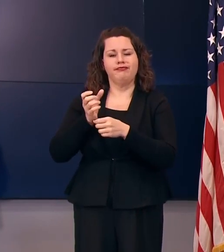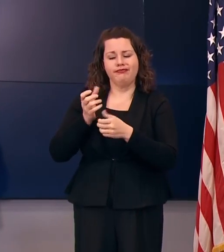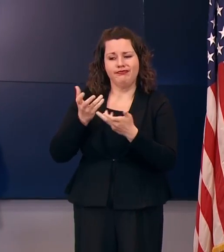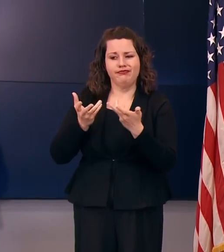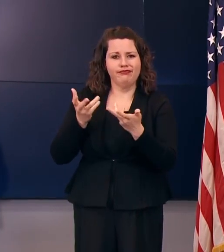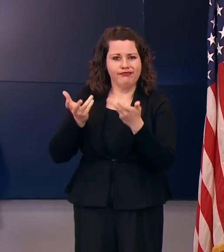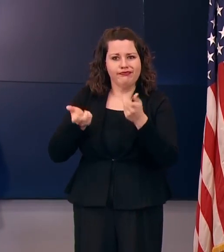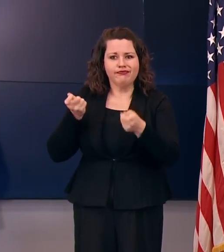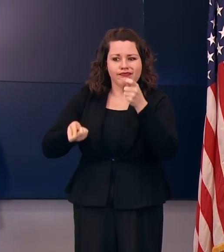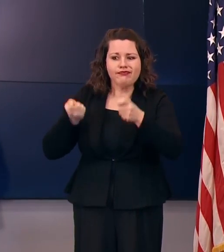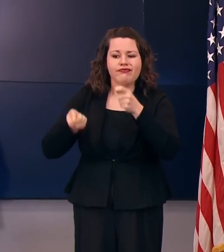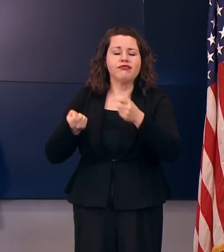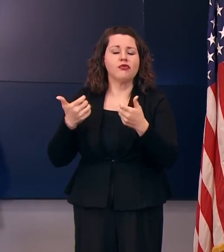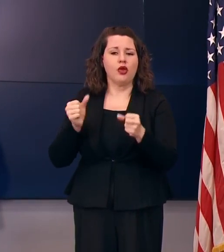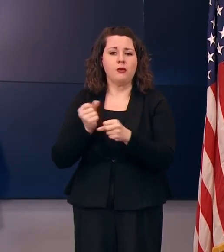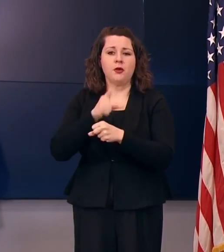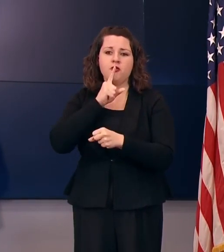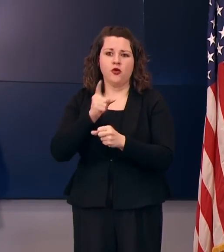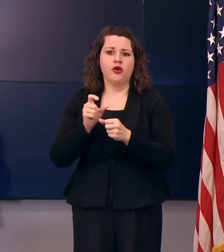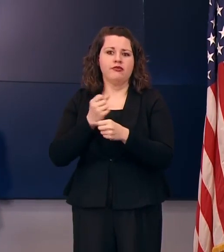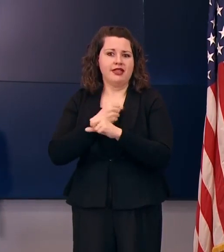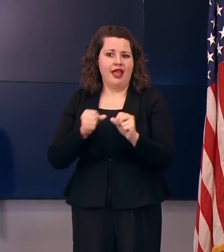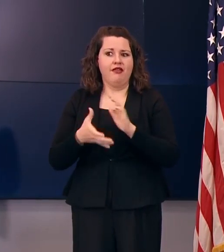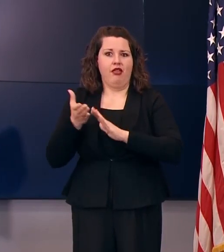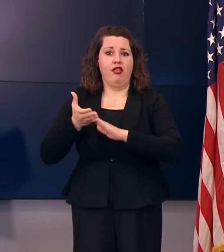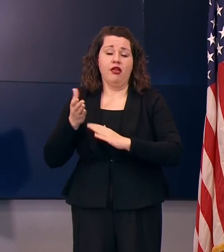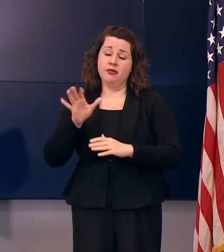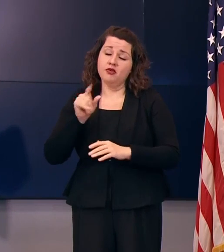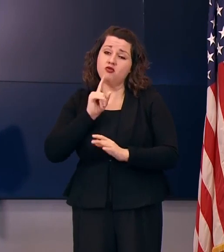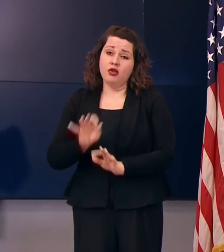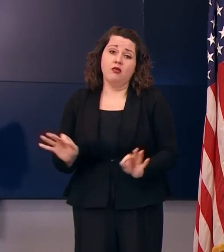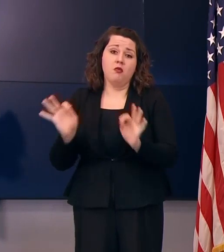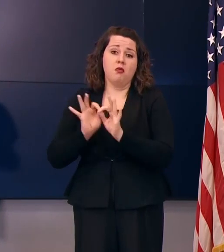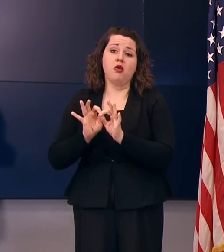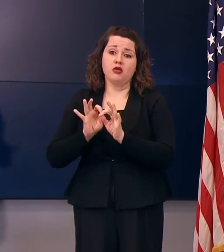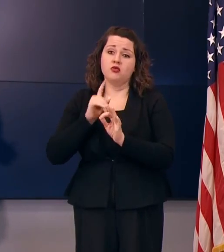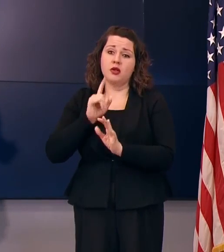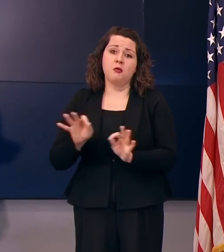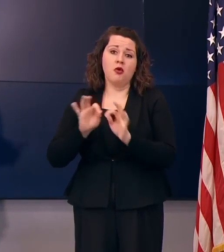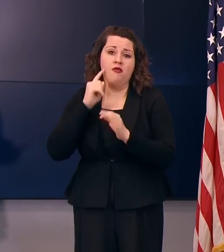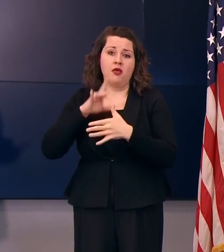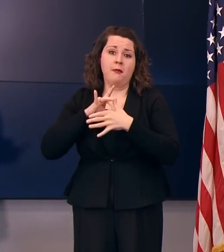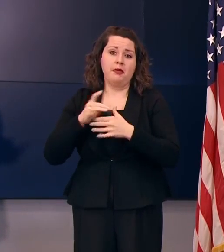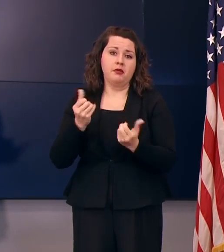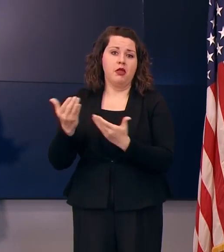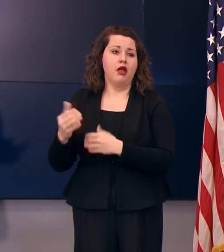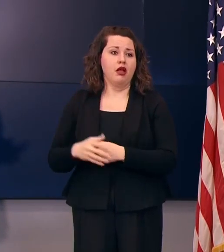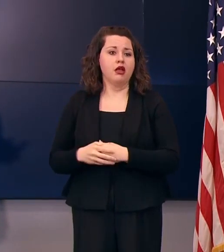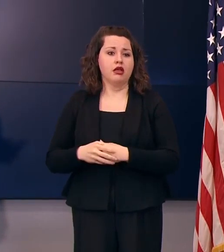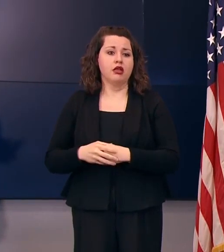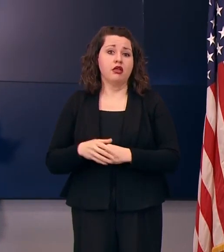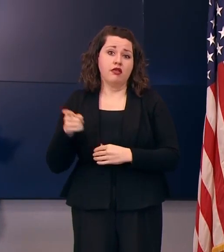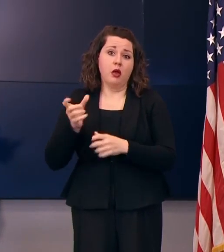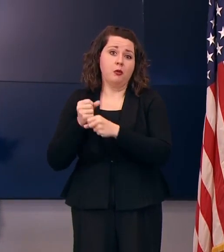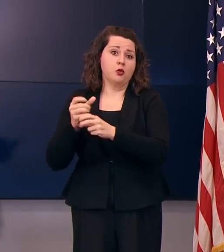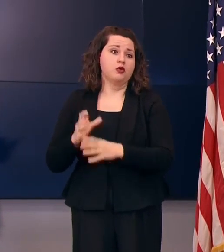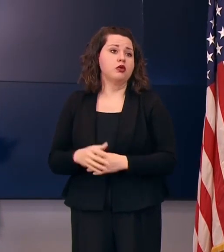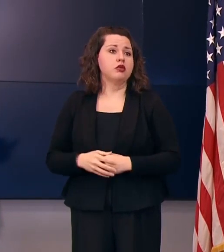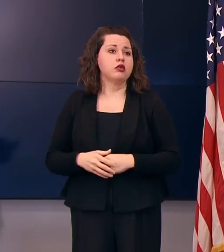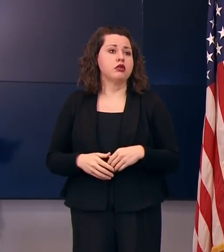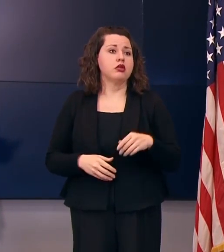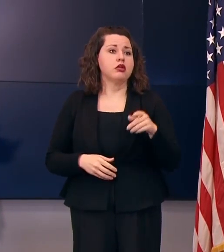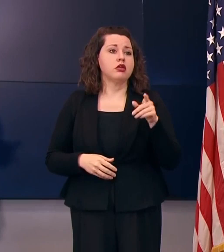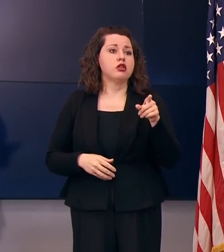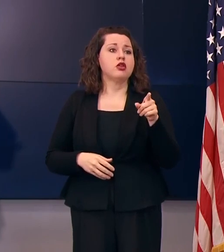sure that they can keep the facilities up and running, because it is critical, and it's critical for the supply chain as well. We have Especially for our producers. A